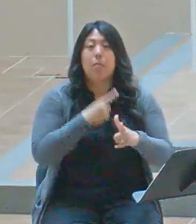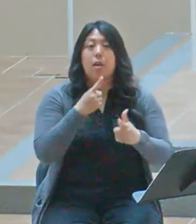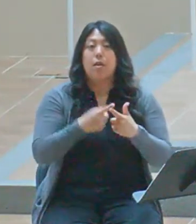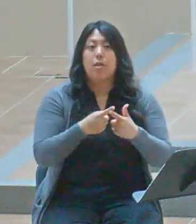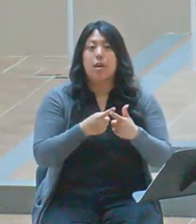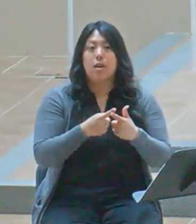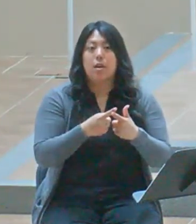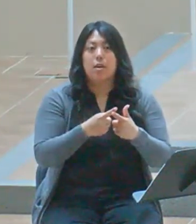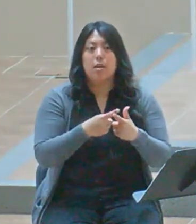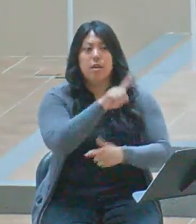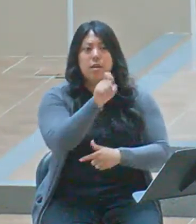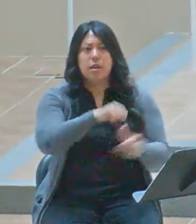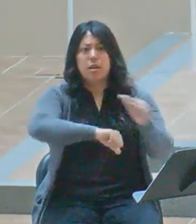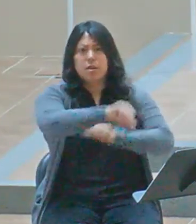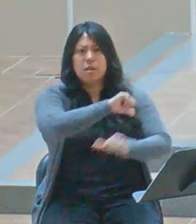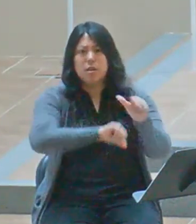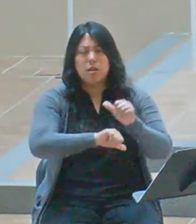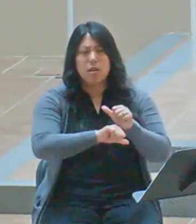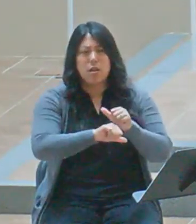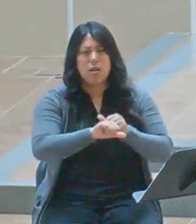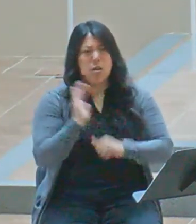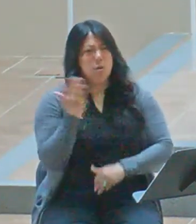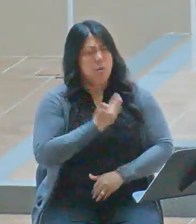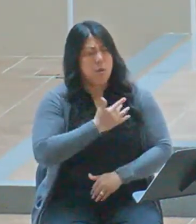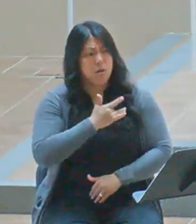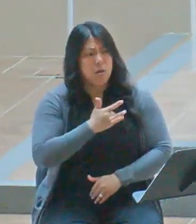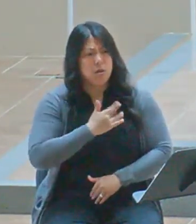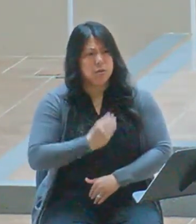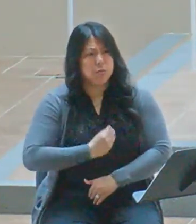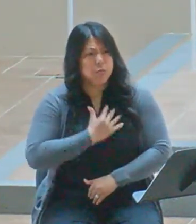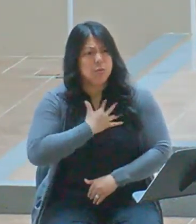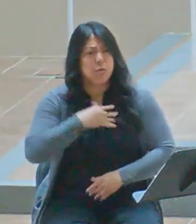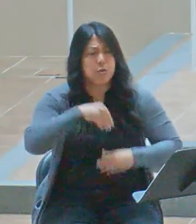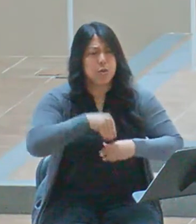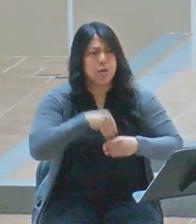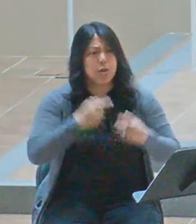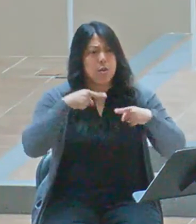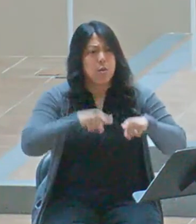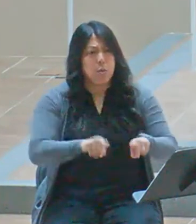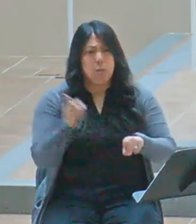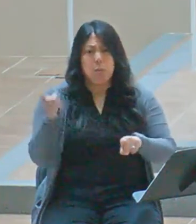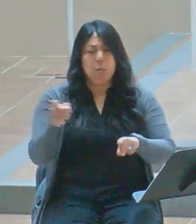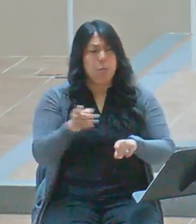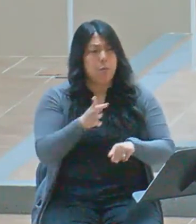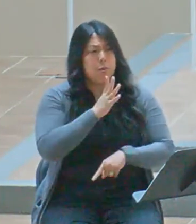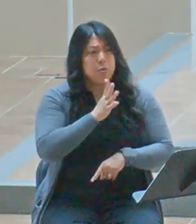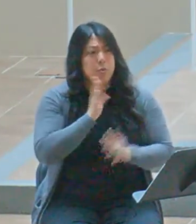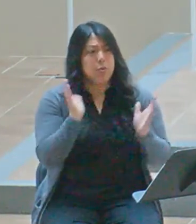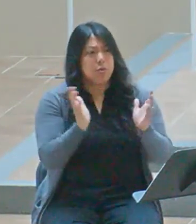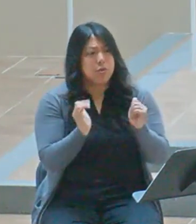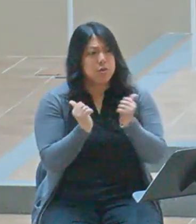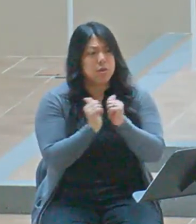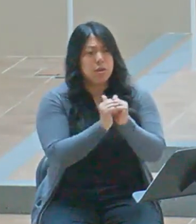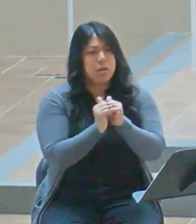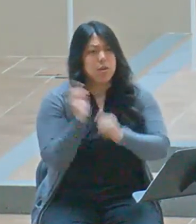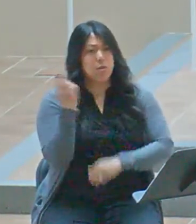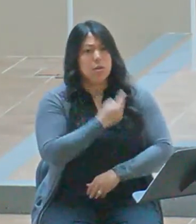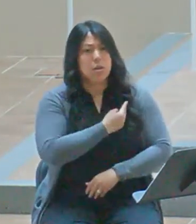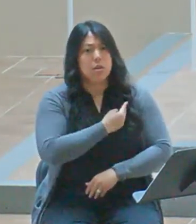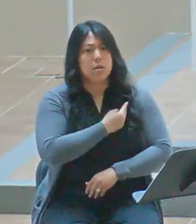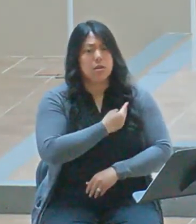Then they said to each other, 'Were not our hearts burning within us while he spoke to us on the way